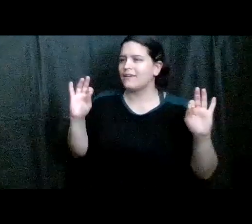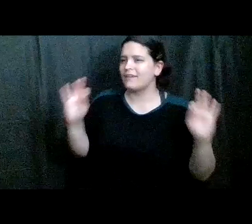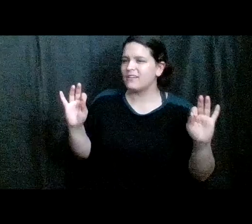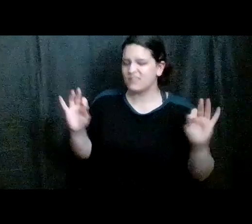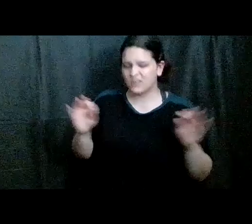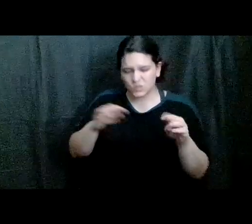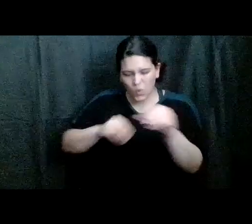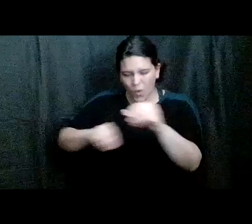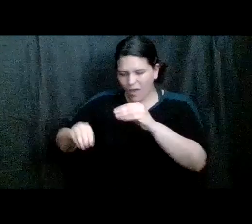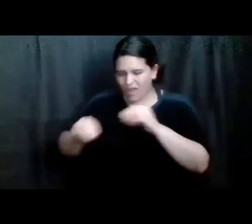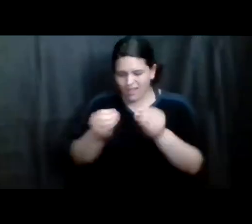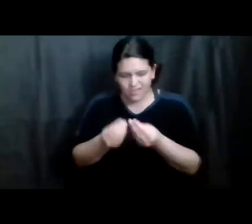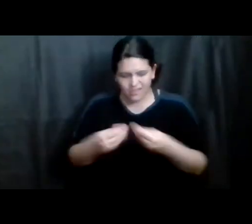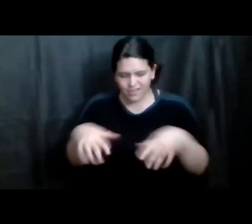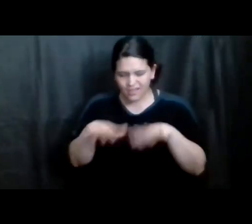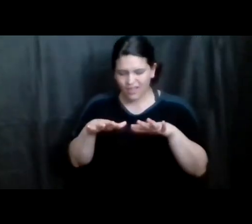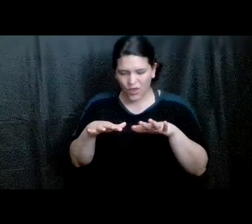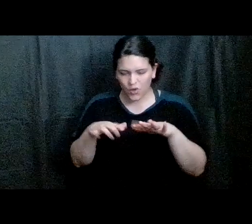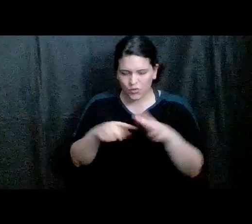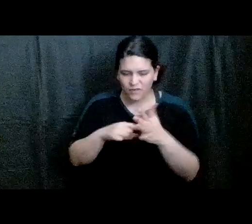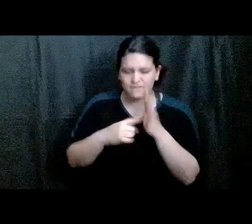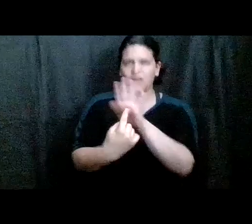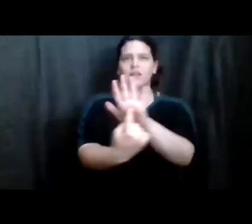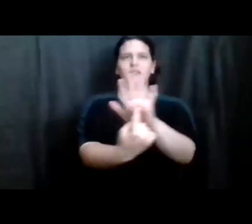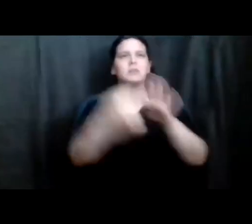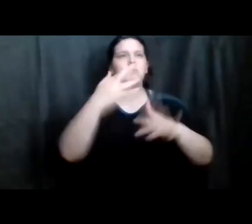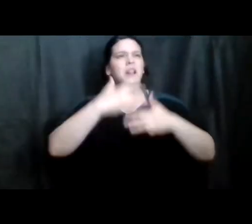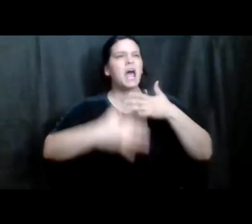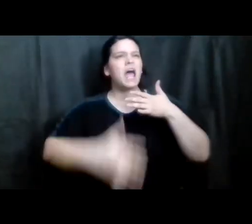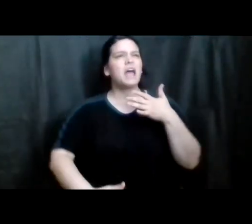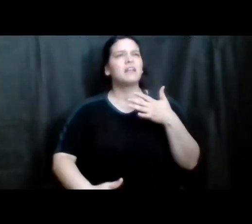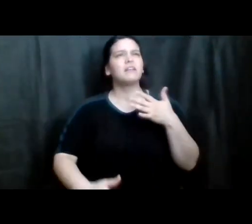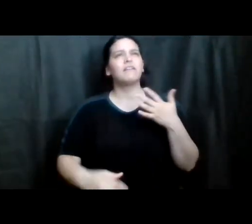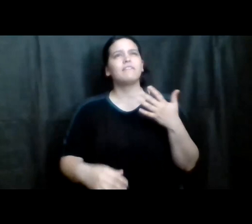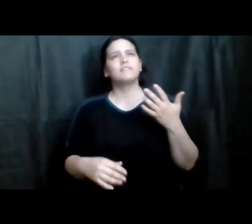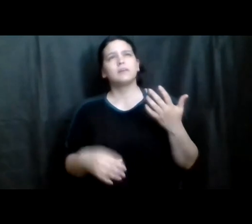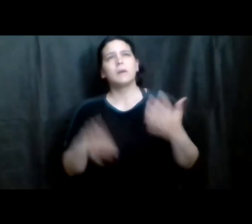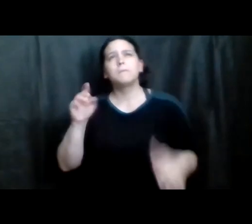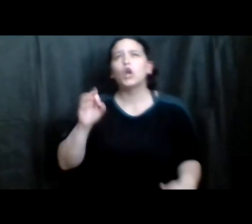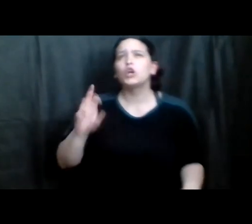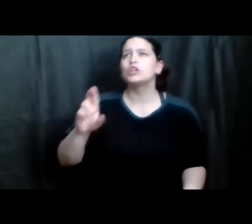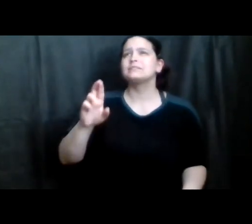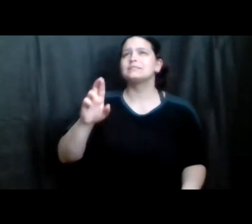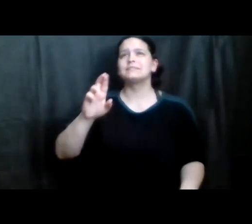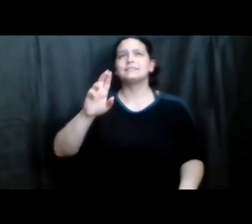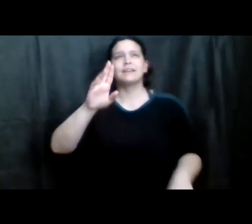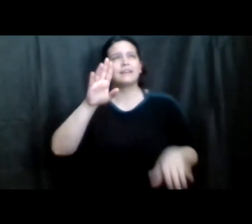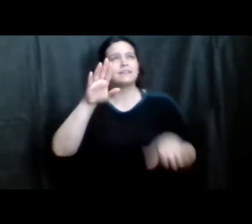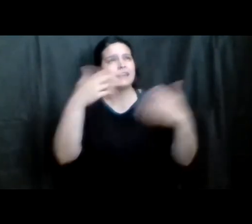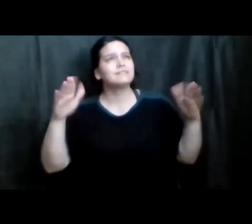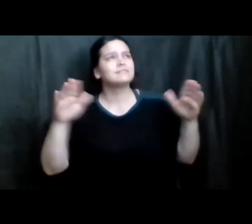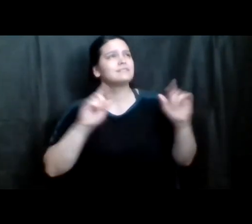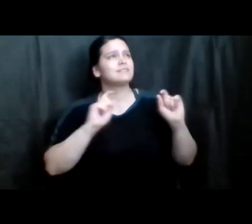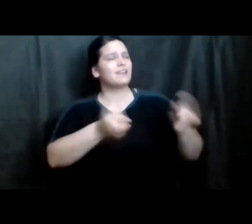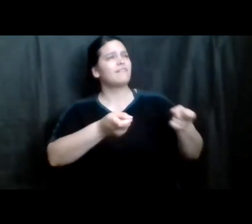revealed, and the blood of martyrs and saints killed by capitalism gives rise to sustenance and survival, and